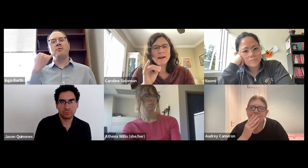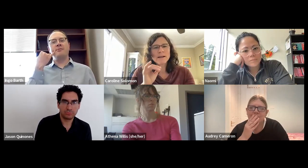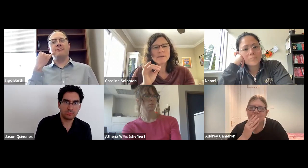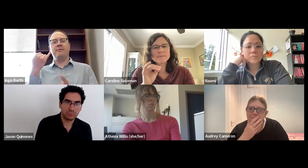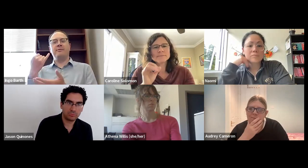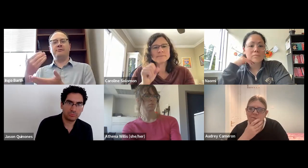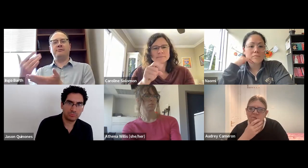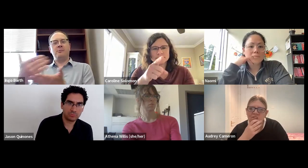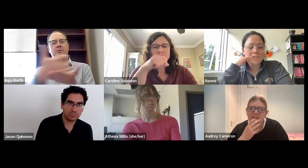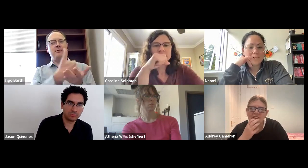And Naomi?